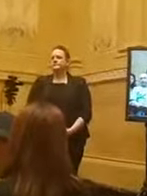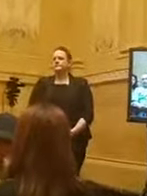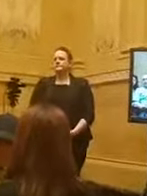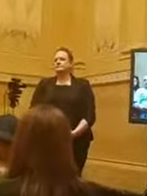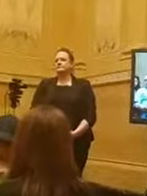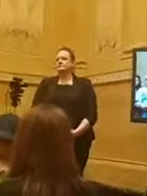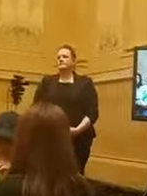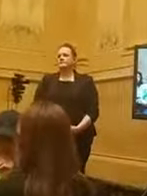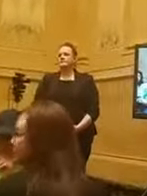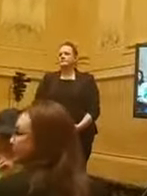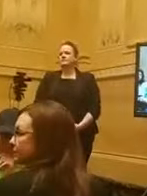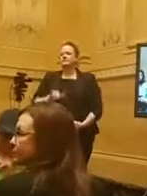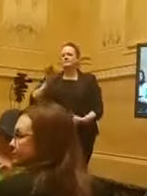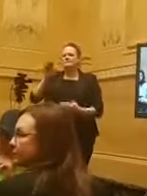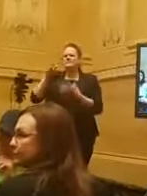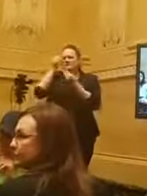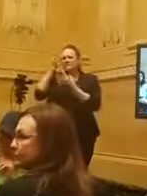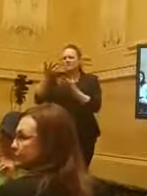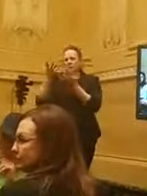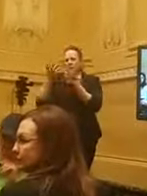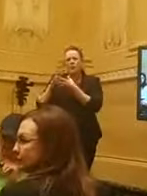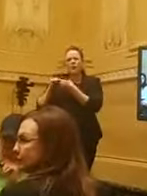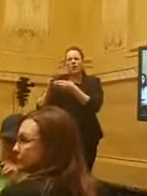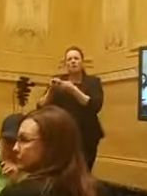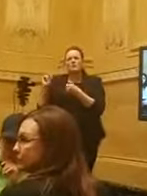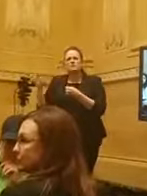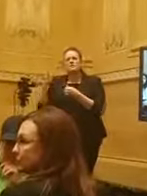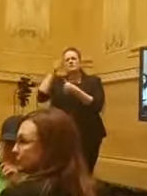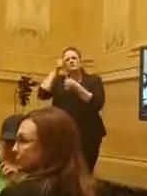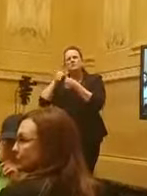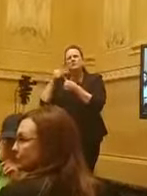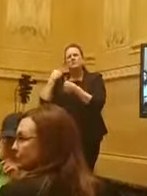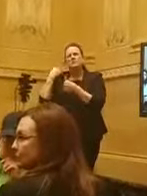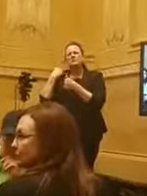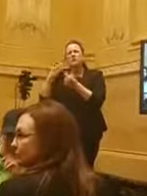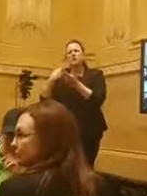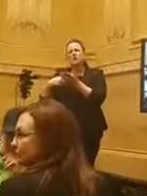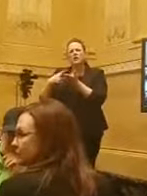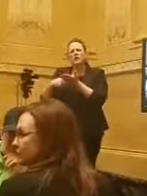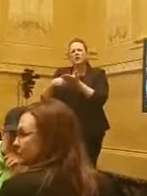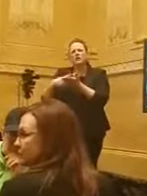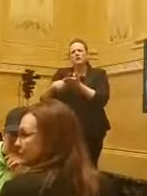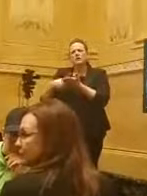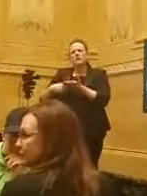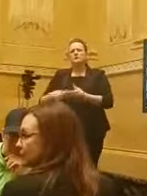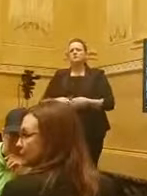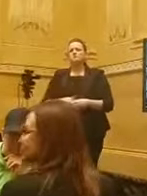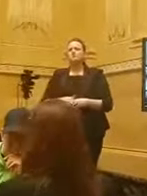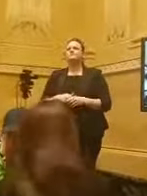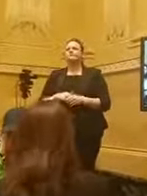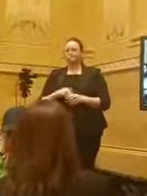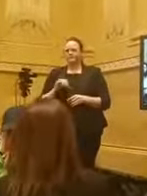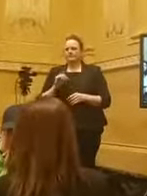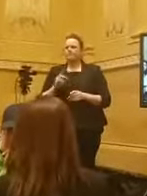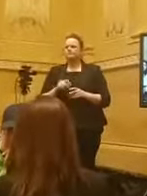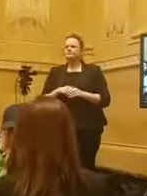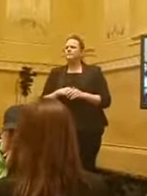Because I want you to speak up for yourself and talk about what you experienced as an individual going to the bathroom.